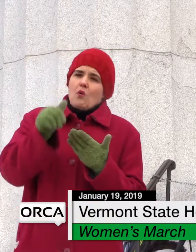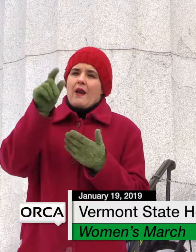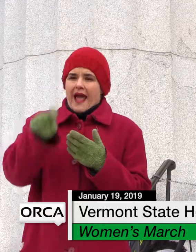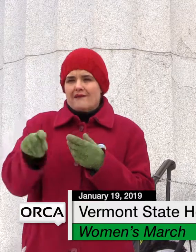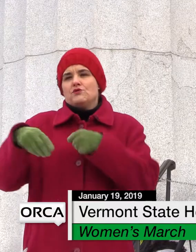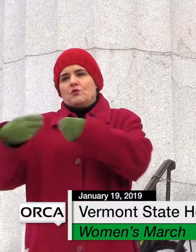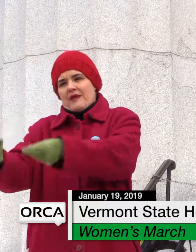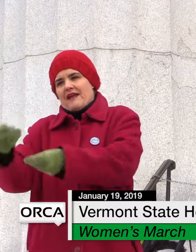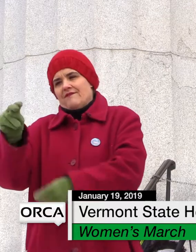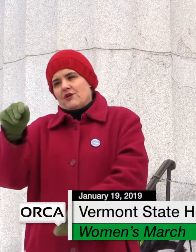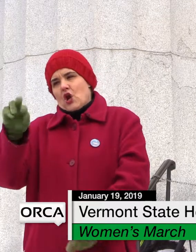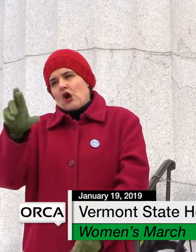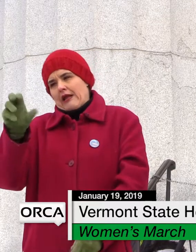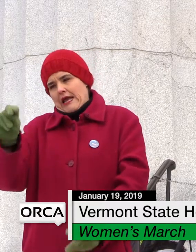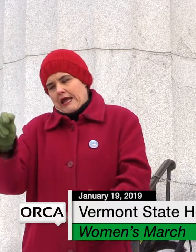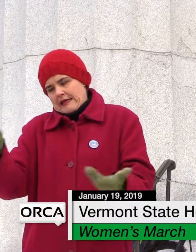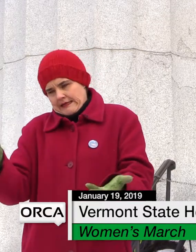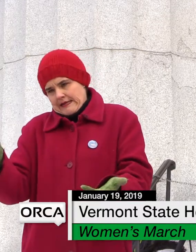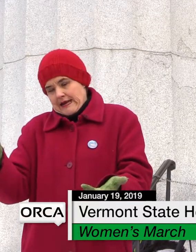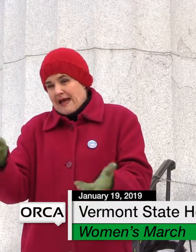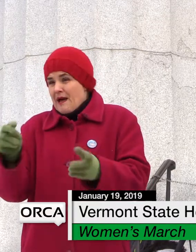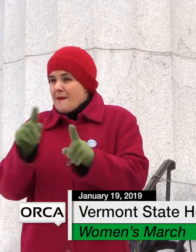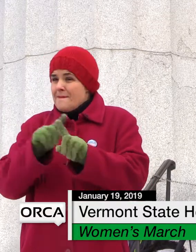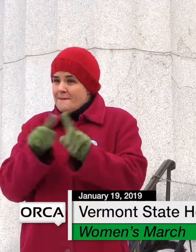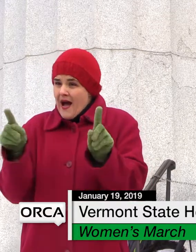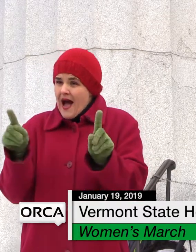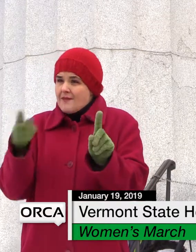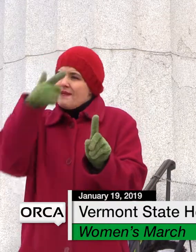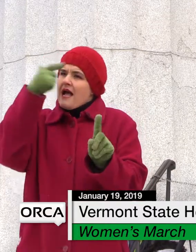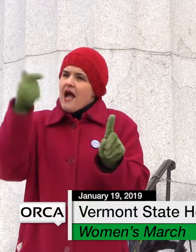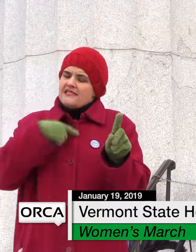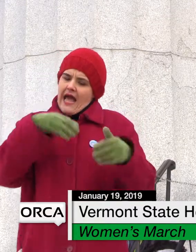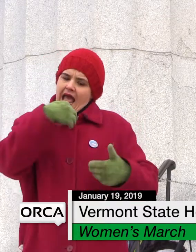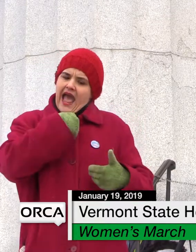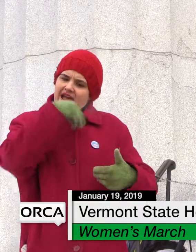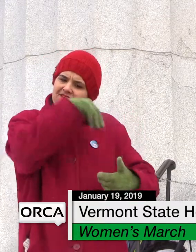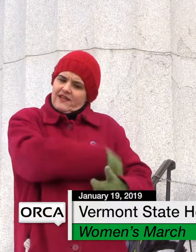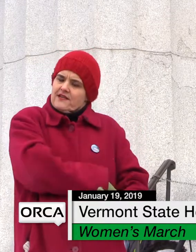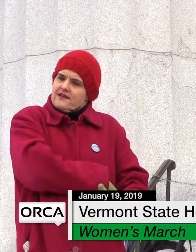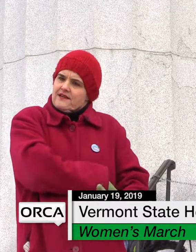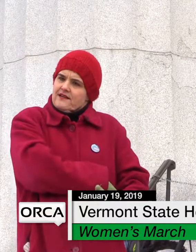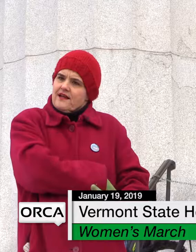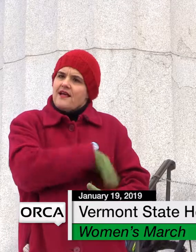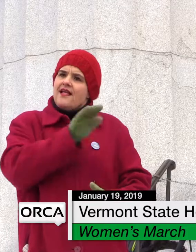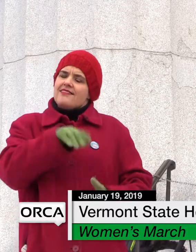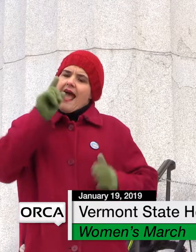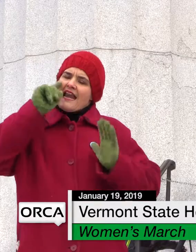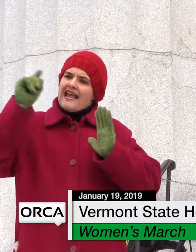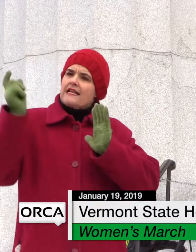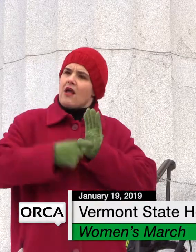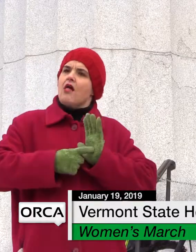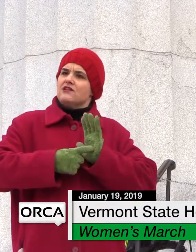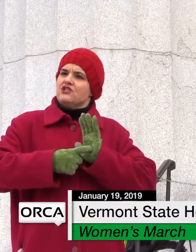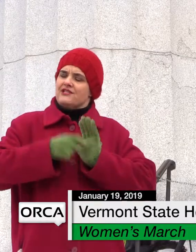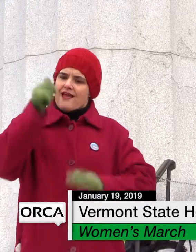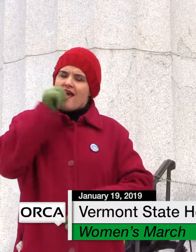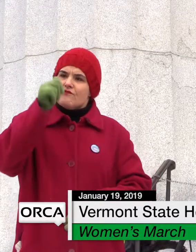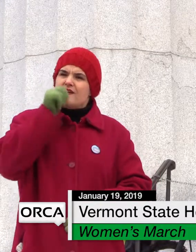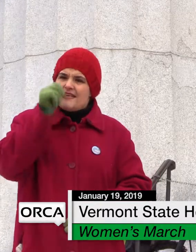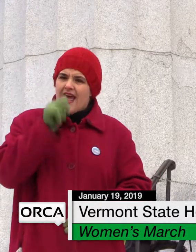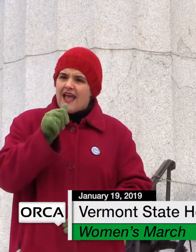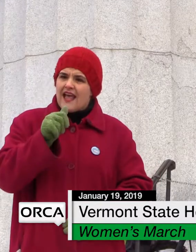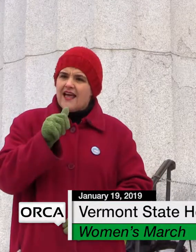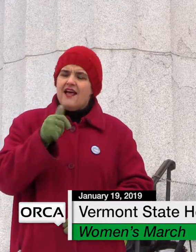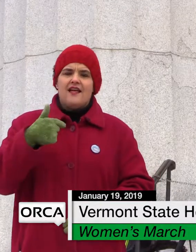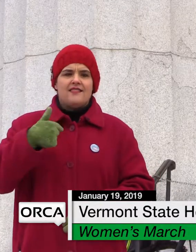will administer Narcan, through the simple act of carrying it in my purse, I'm reminded daily of my